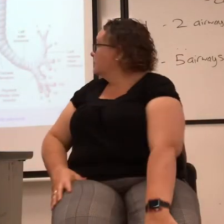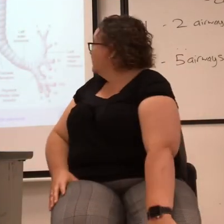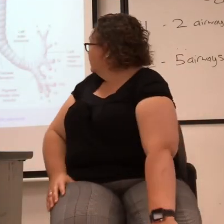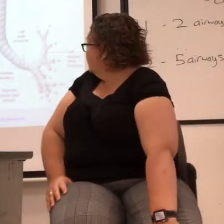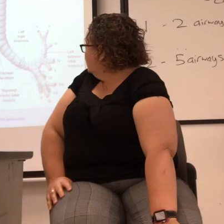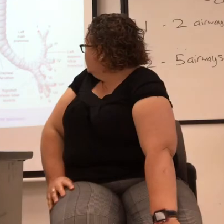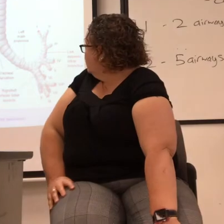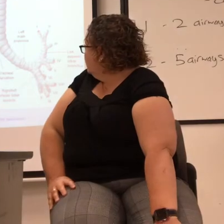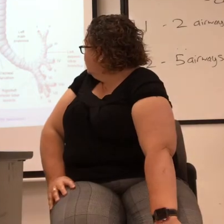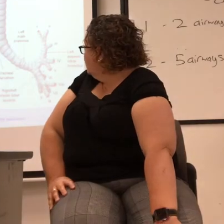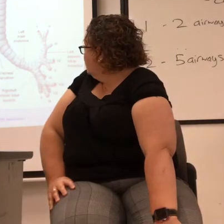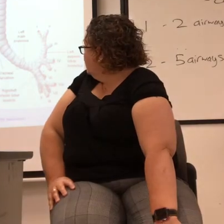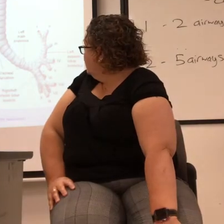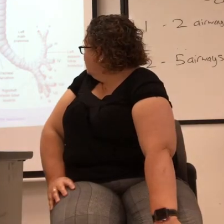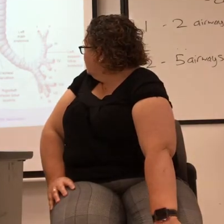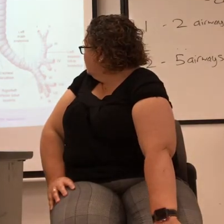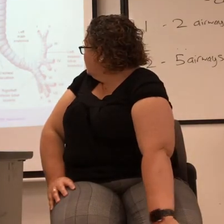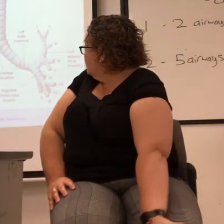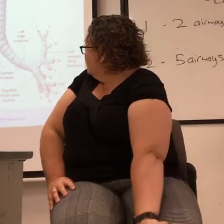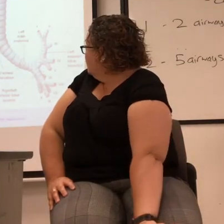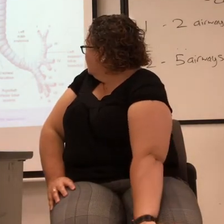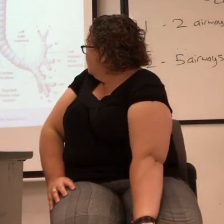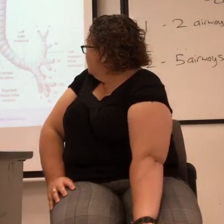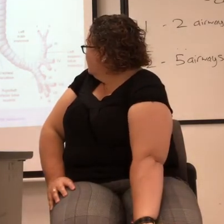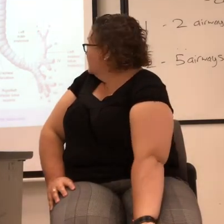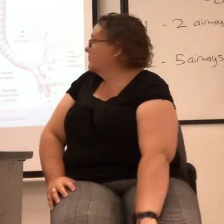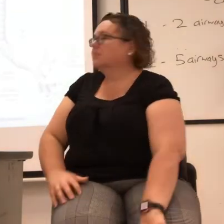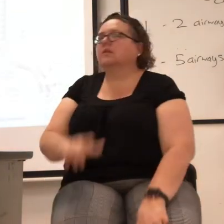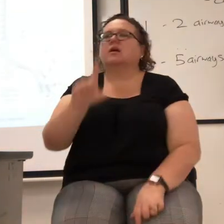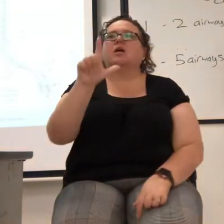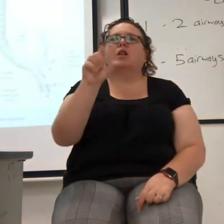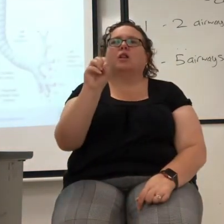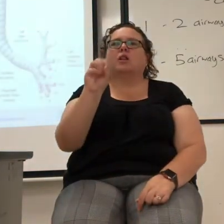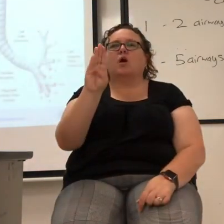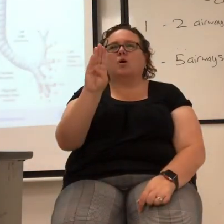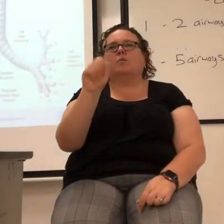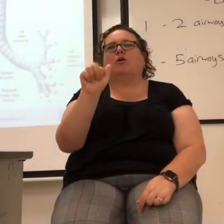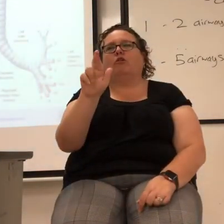secondary bronchi, or you can use the term lobar,